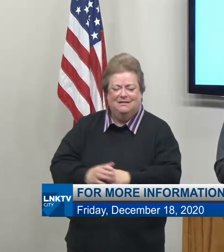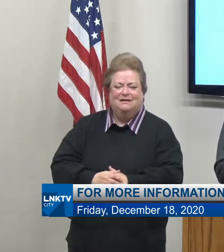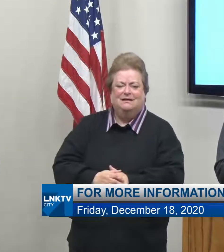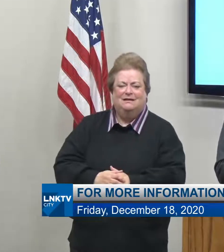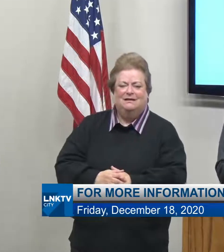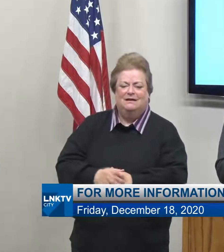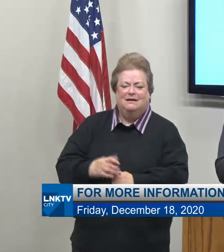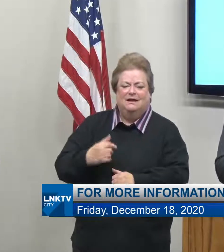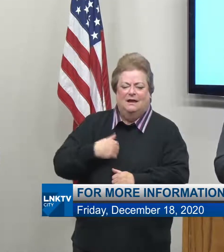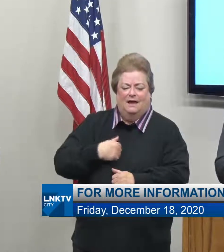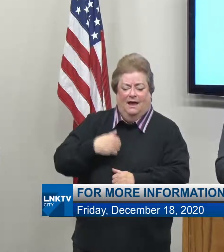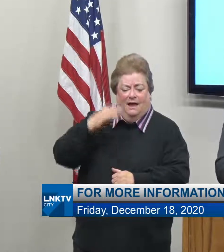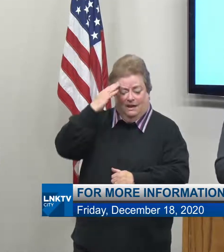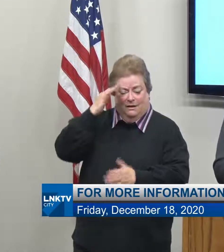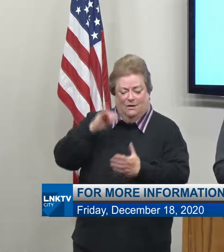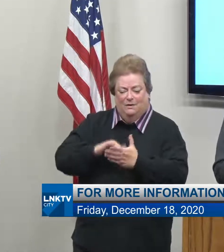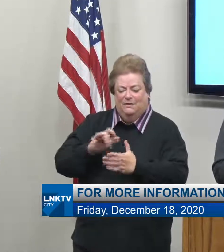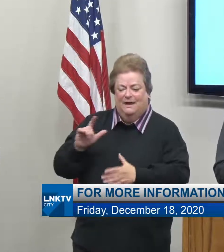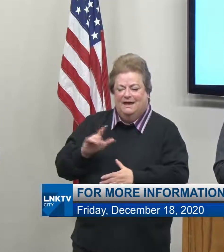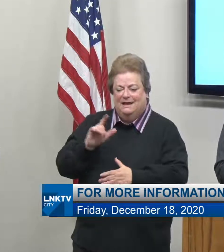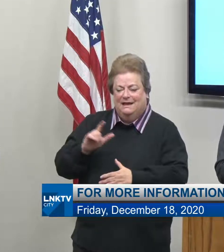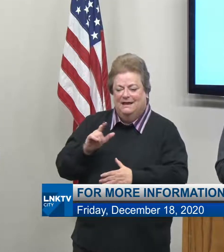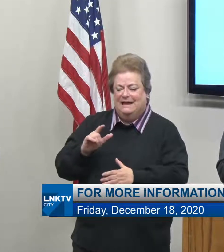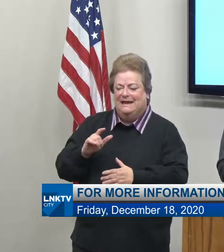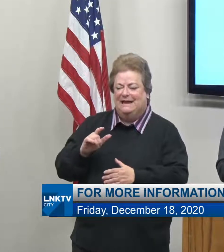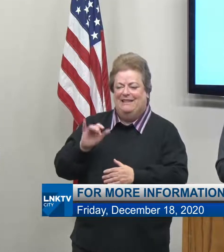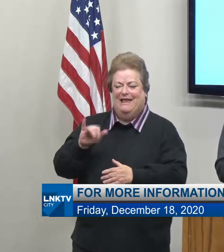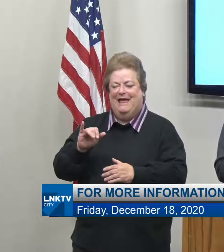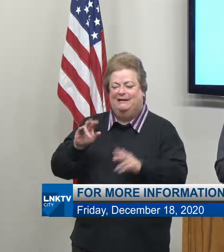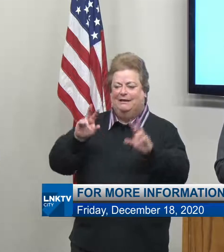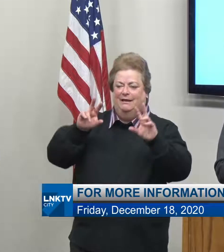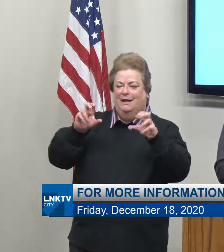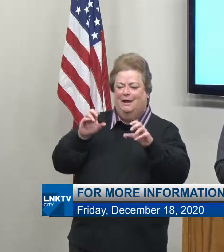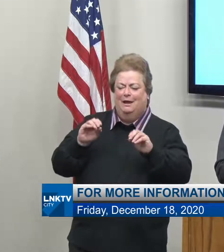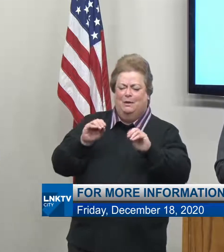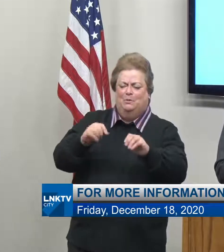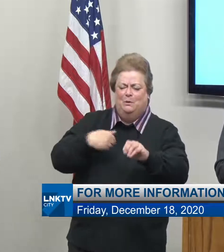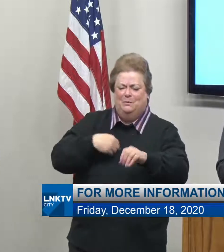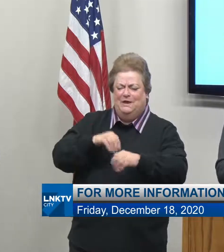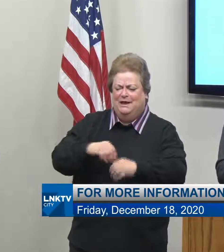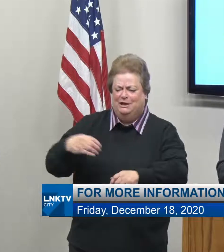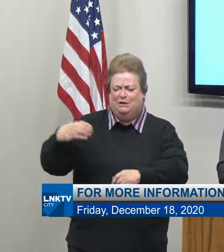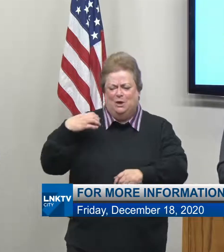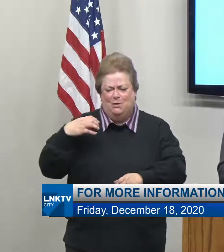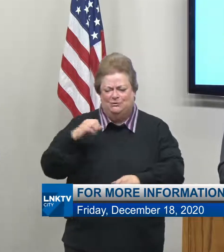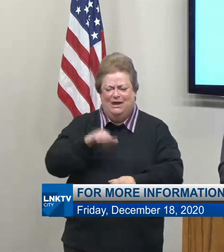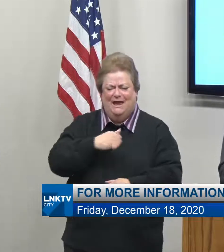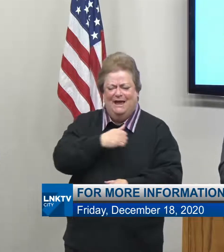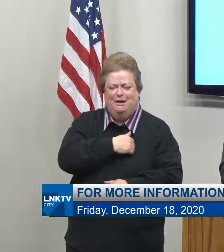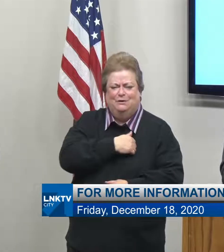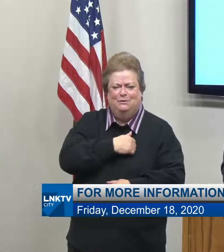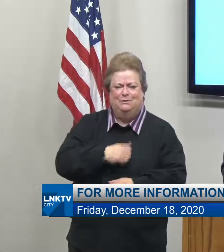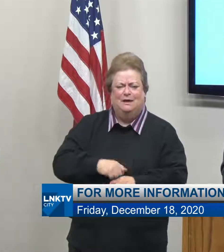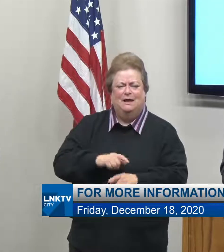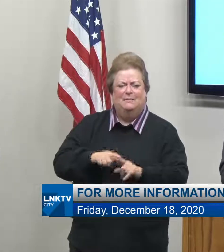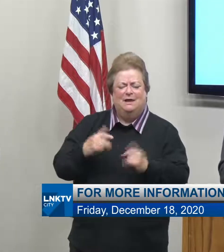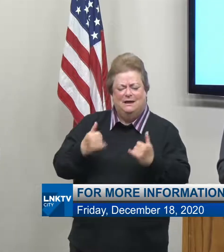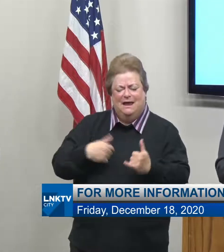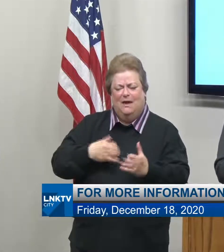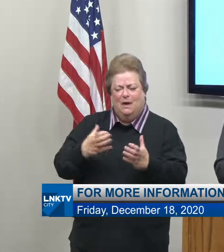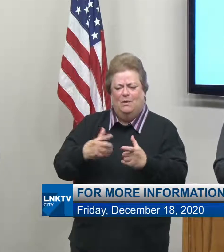that Nebraskans have a real put-me-in-coach attitude, and so I'm going to risk asking for even more